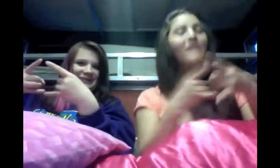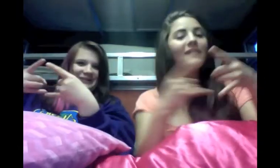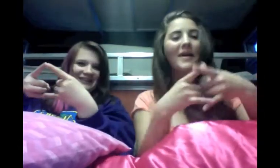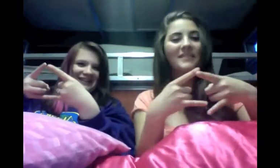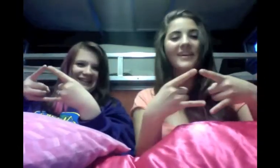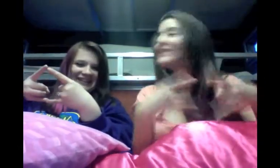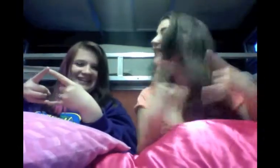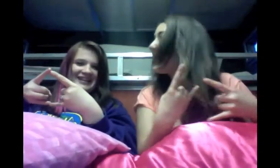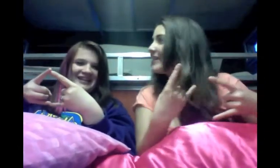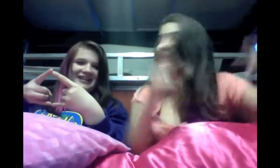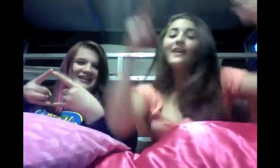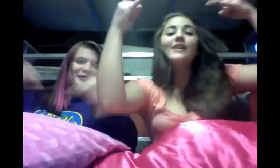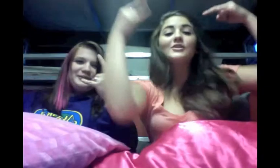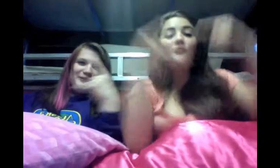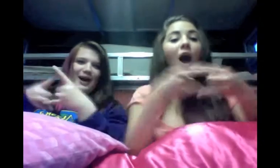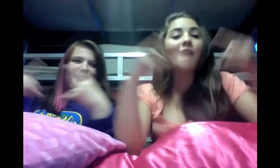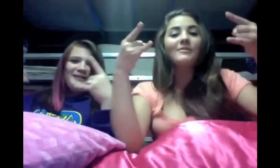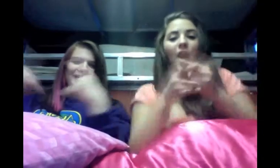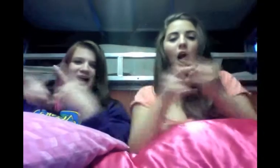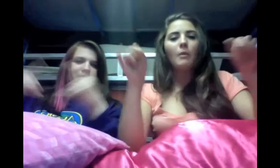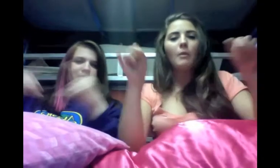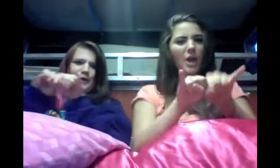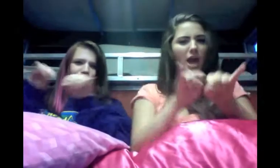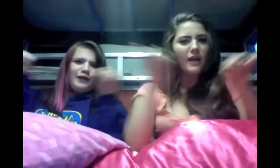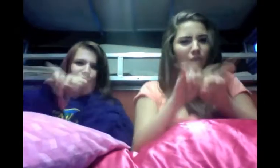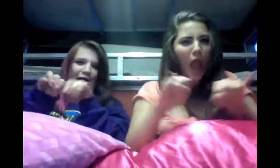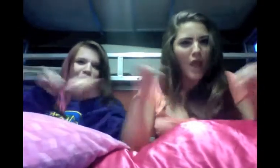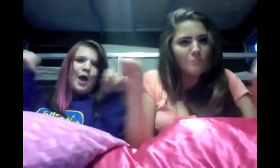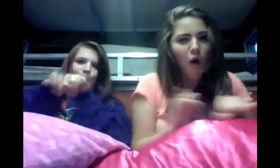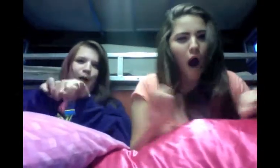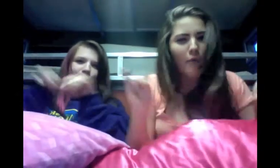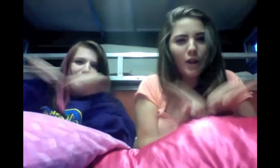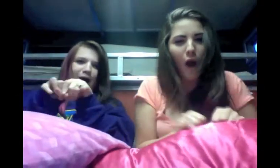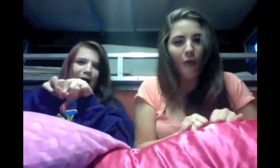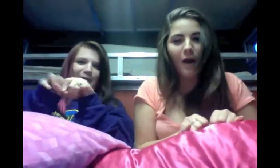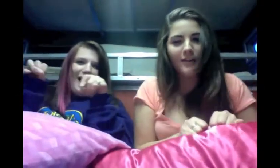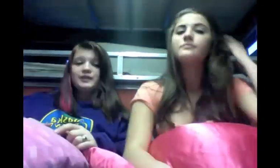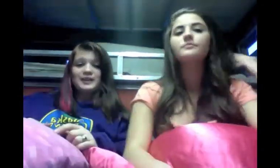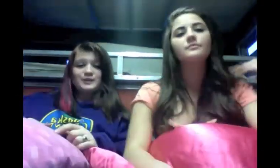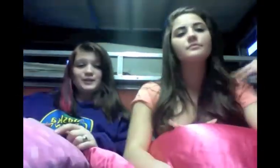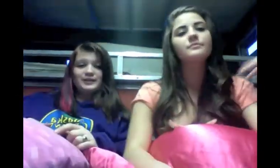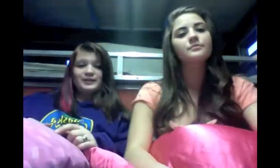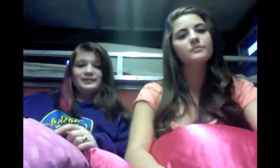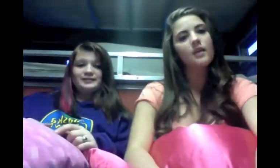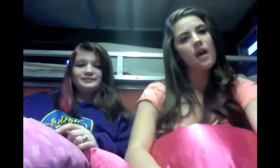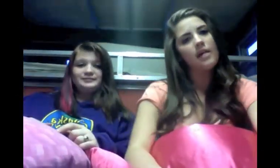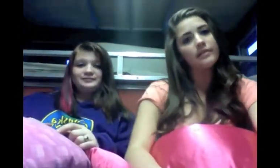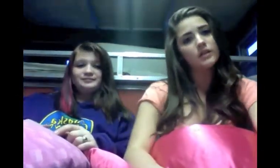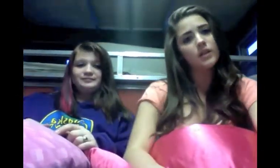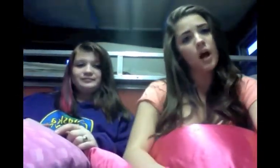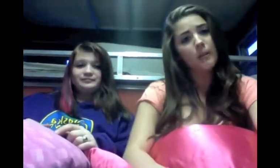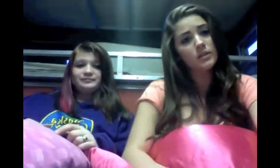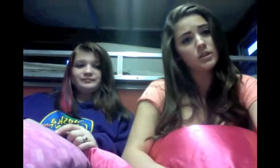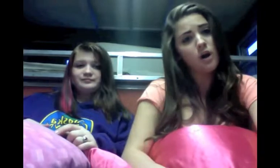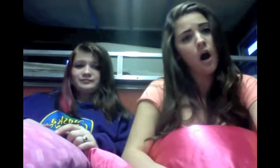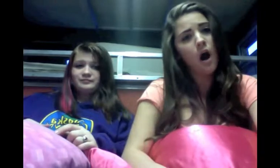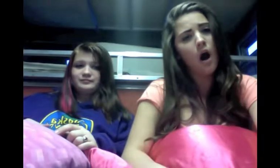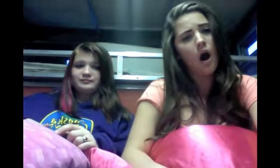llama. Together. Drama llama. Big fat mama llama. Guess what we learned. The llama